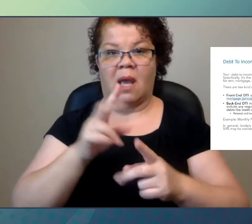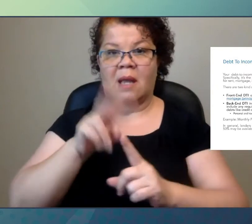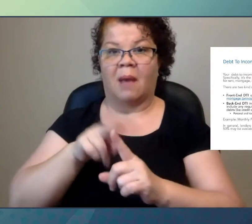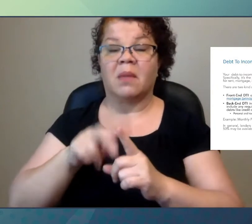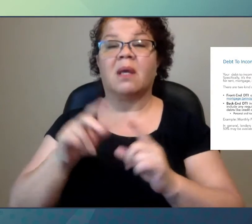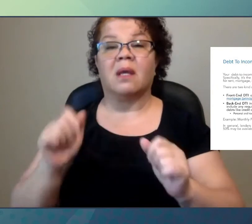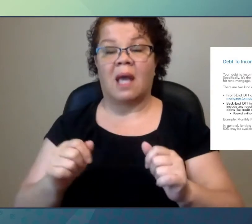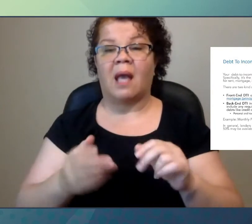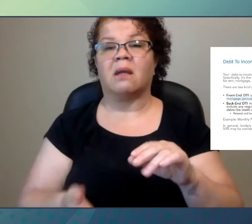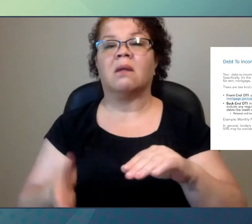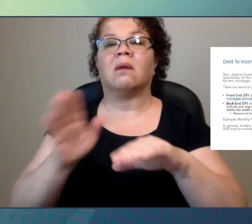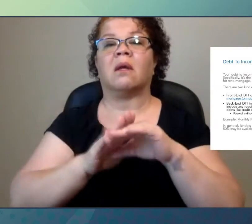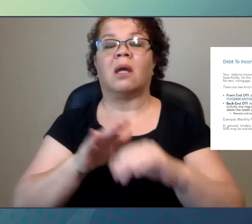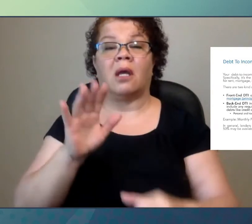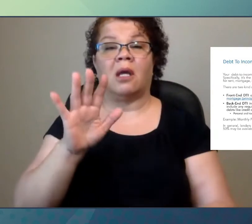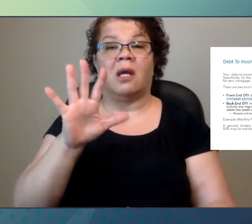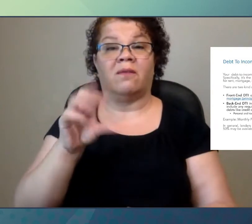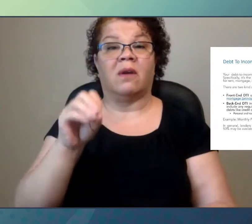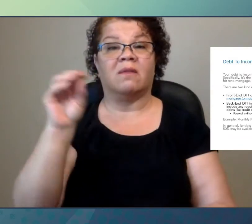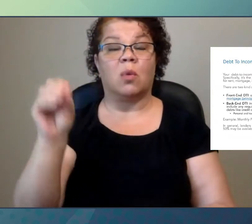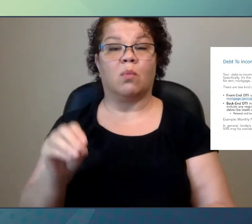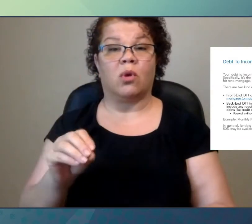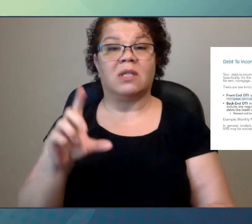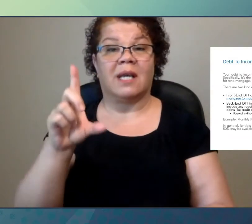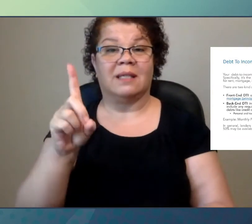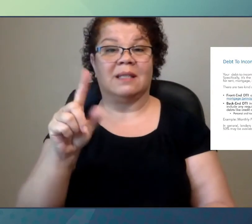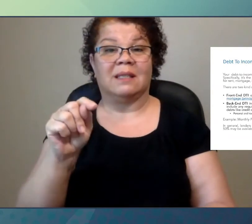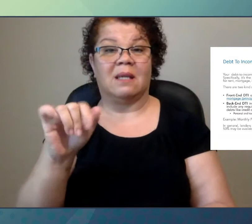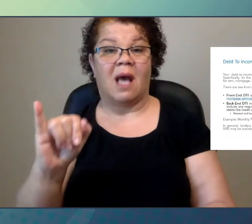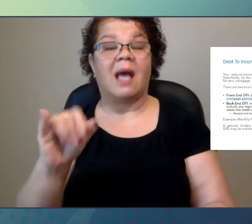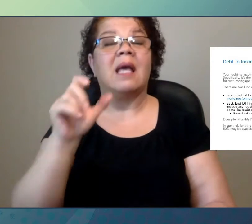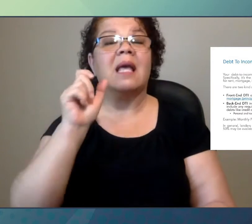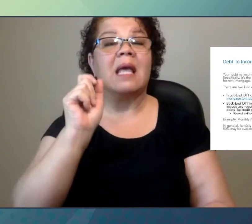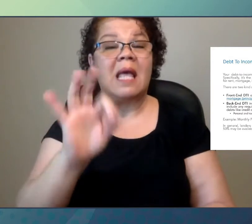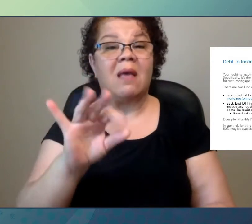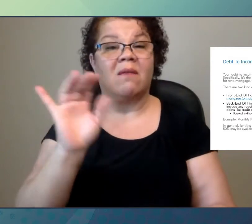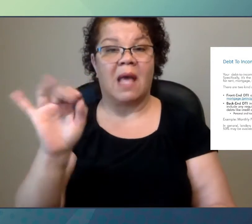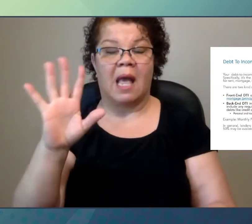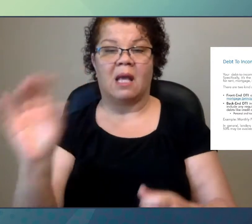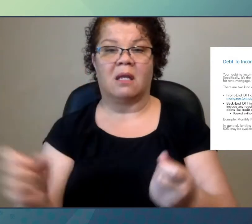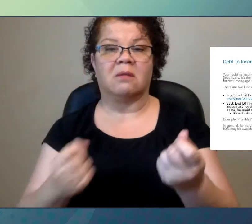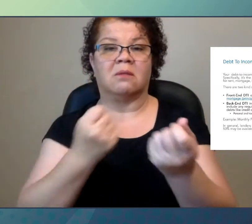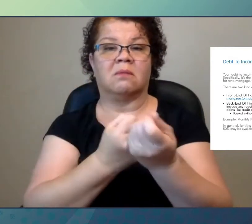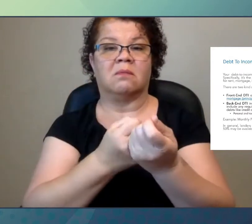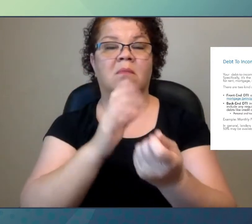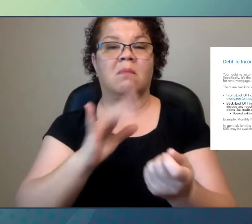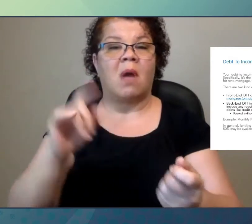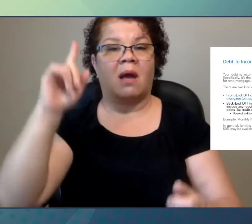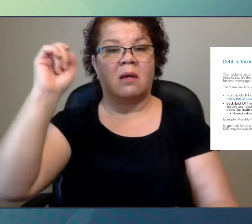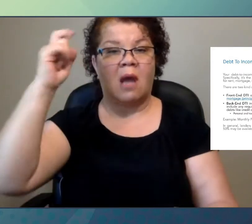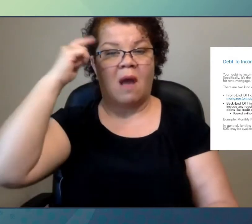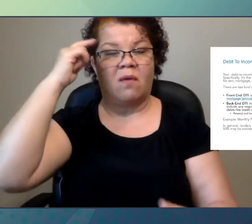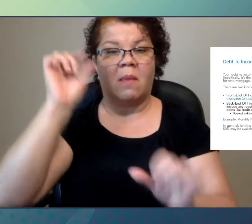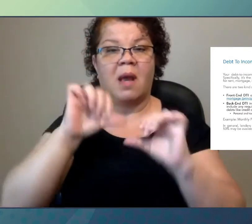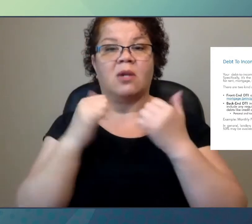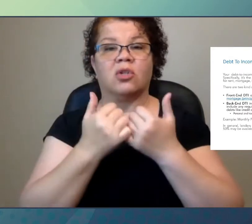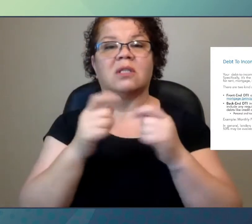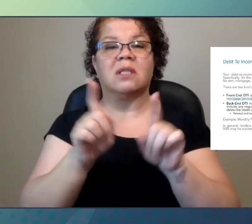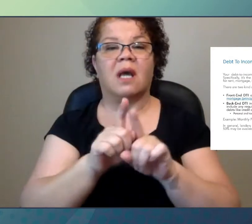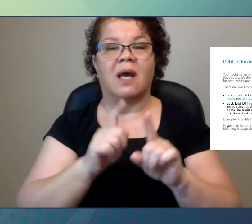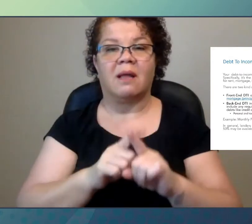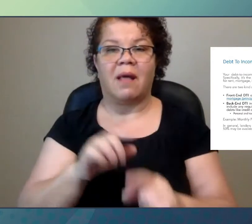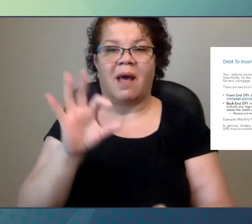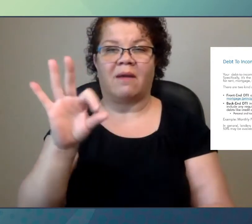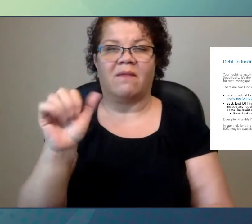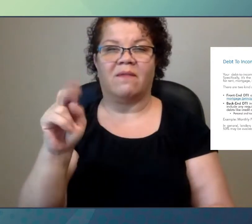50% DTI if the mortgage is going to be backed by a government-sponsored agency, such as Fannie Mae and